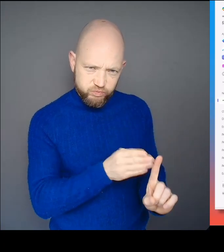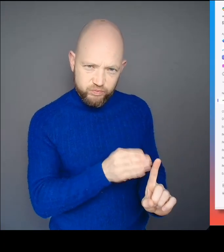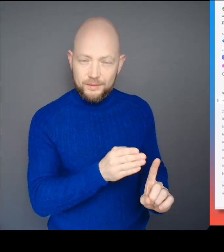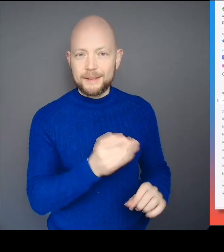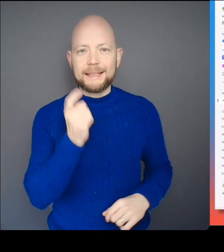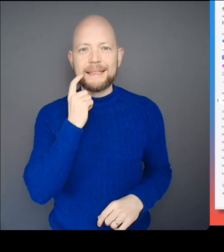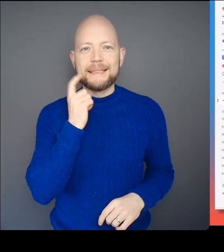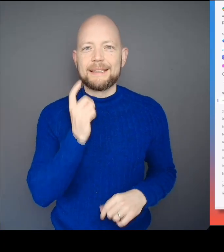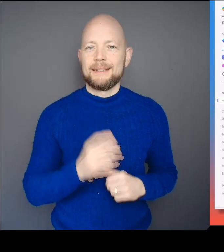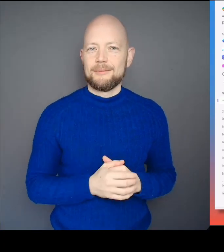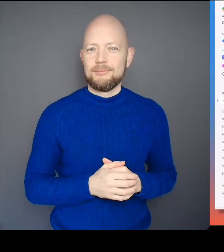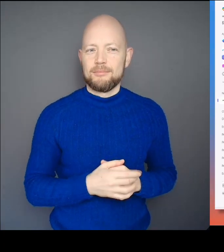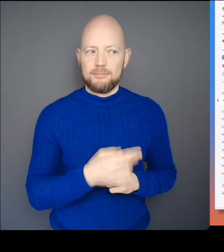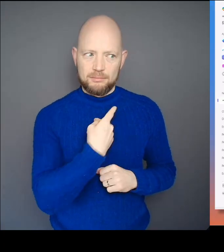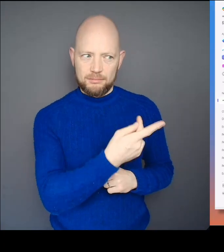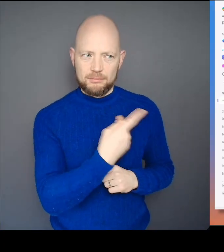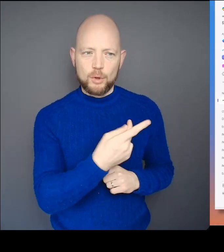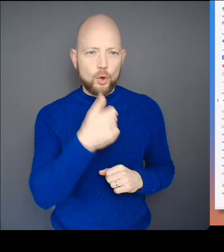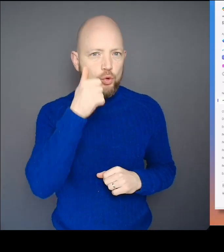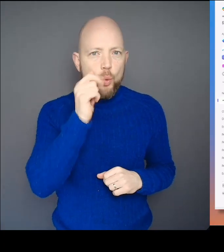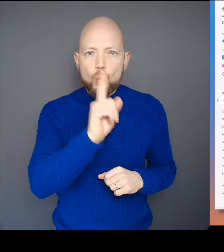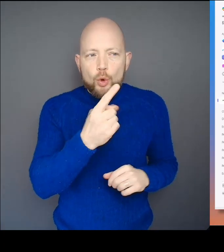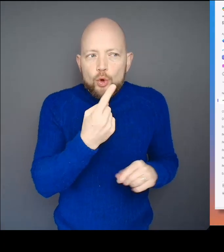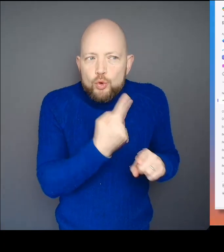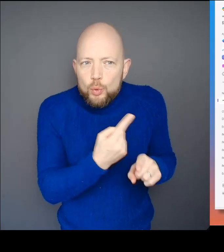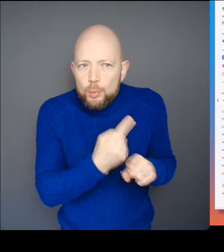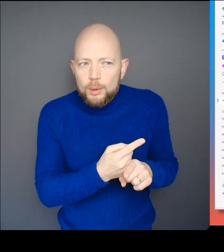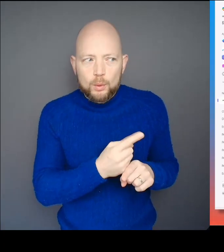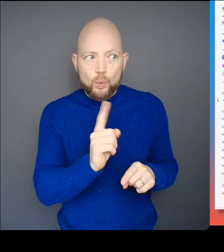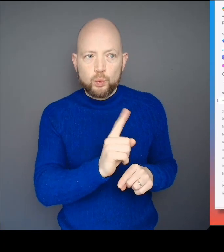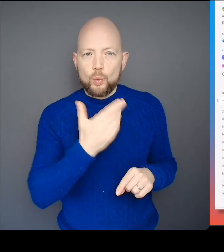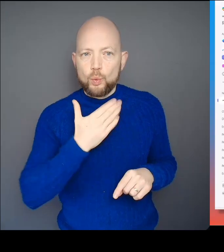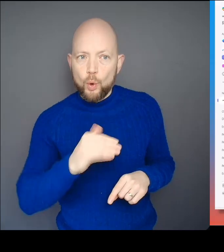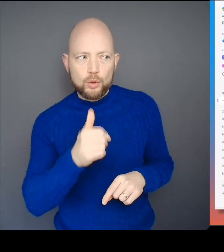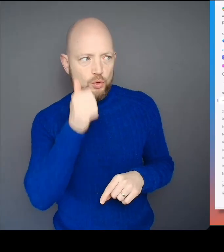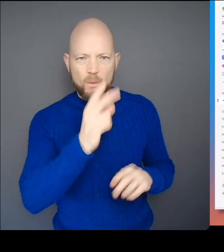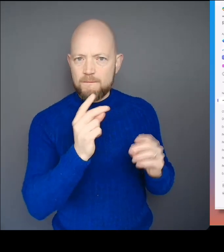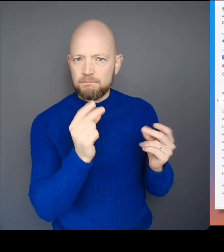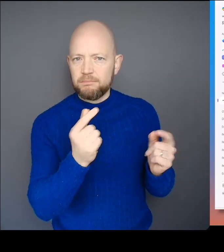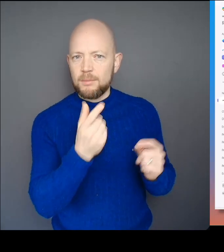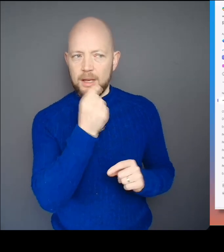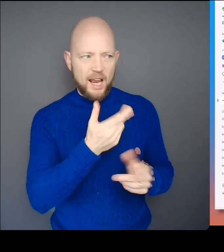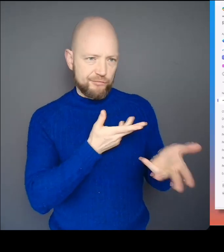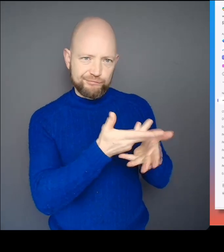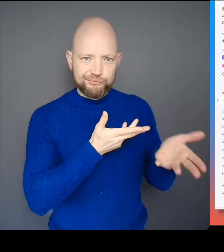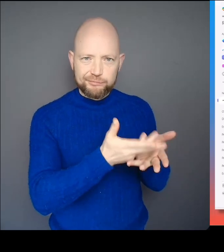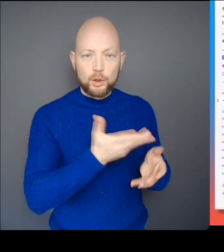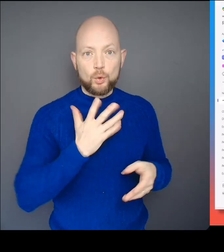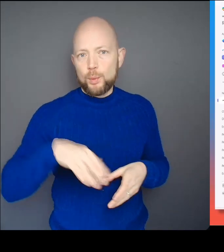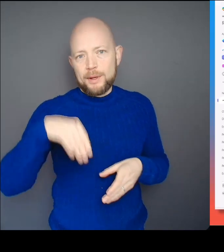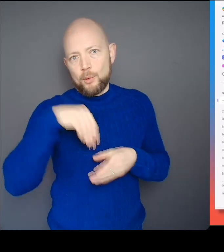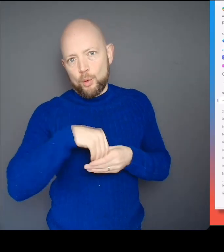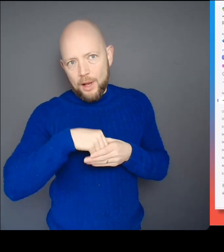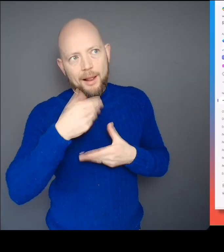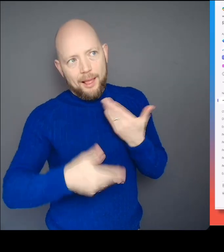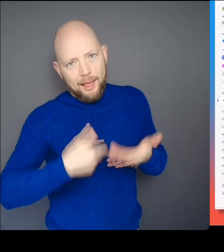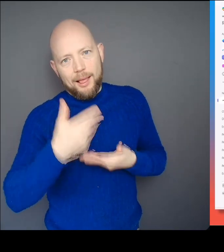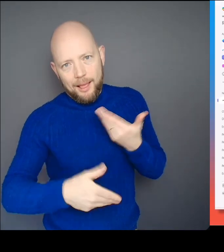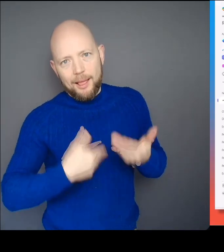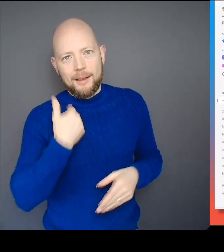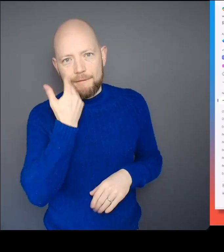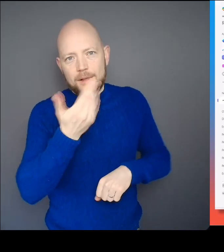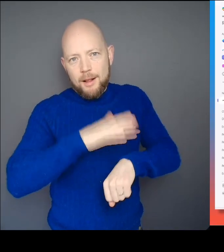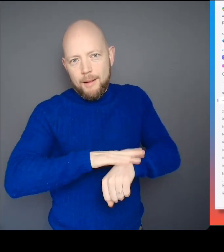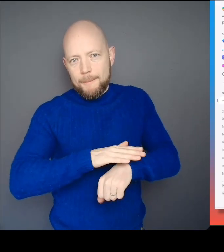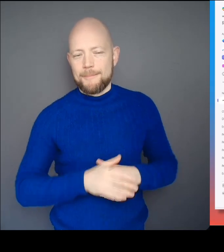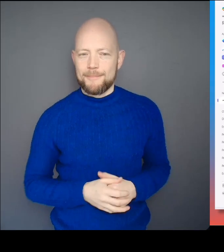got a shorthand between me and this notebook that it knows the context of what I'm doing and it knows the source of what I need to work on, and I can just jump straight into it without